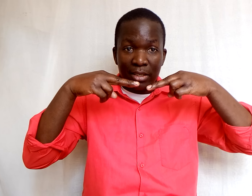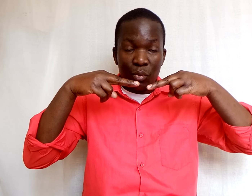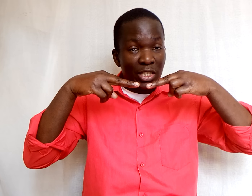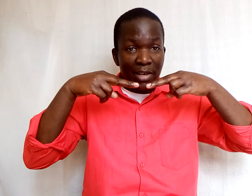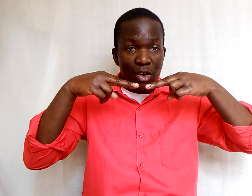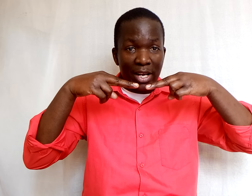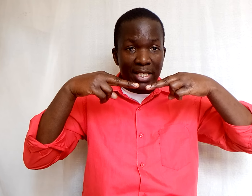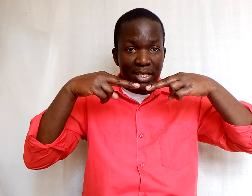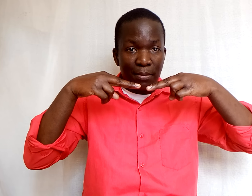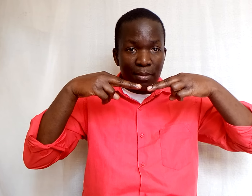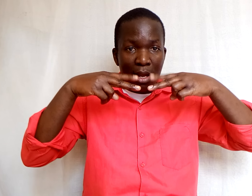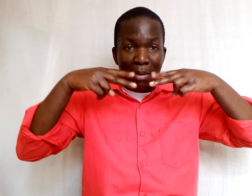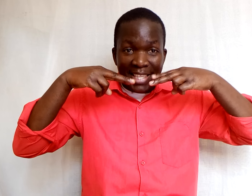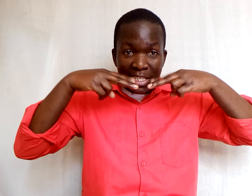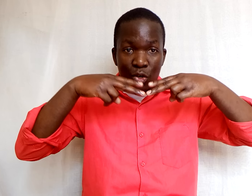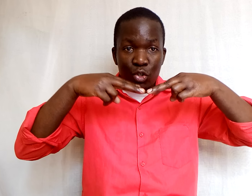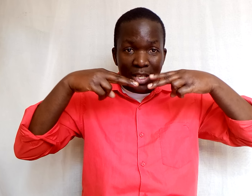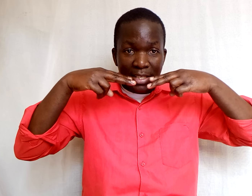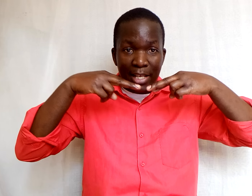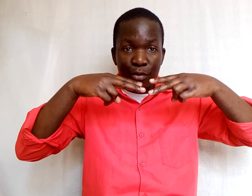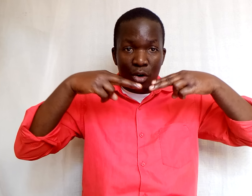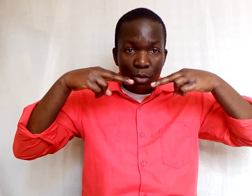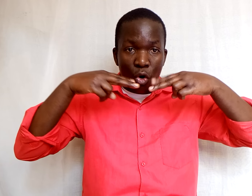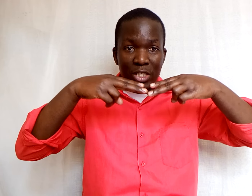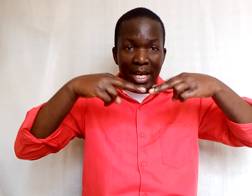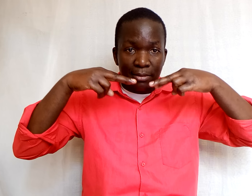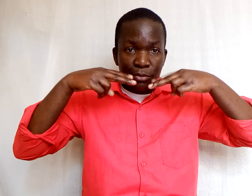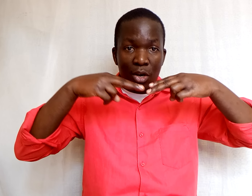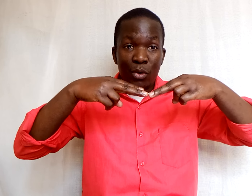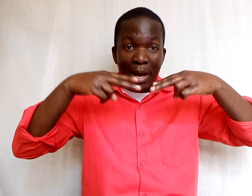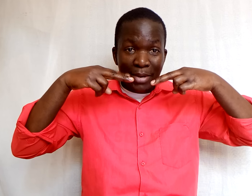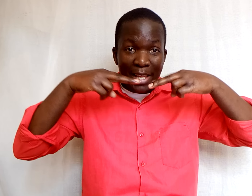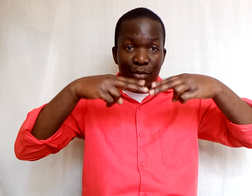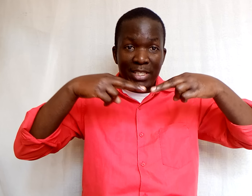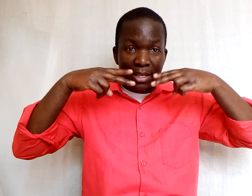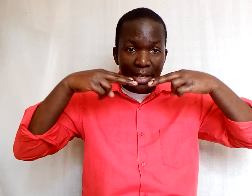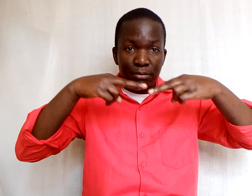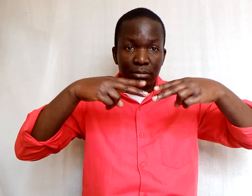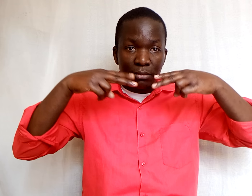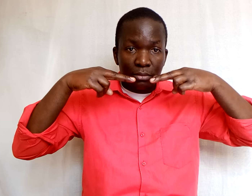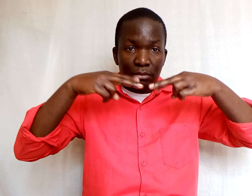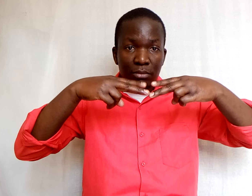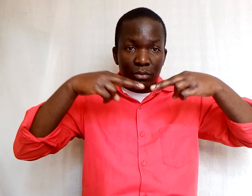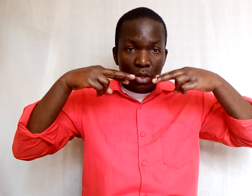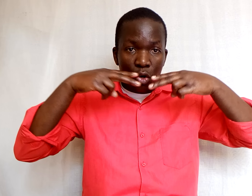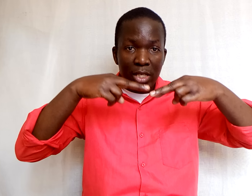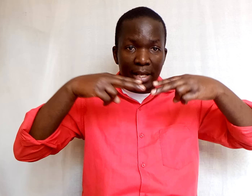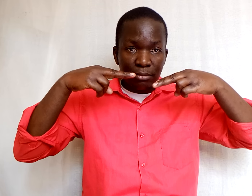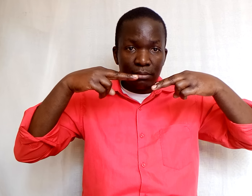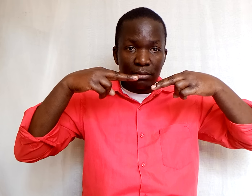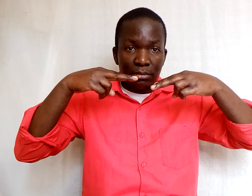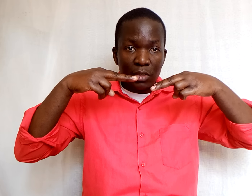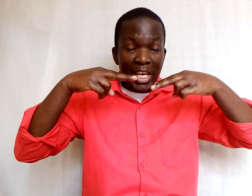which is very correct. But this is also the sign for hotel, with a plain face like that. Hotel.